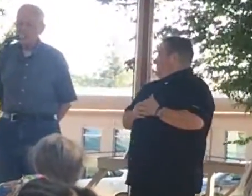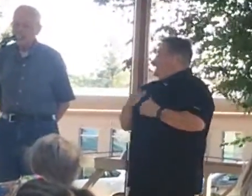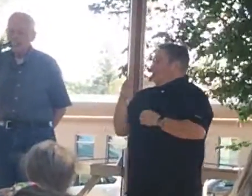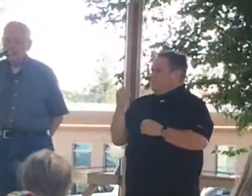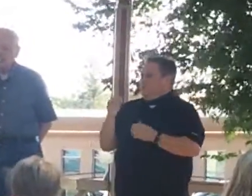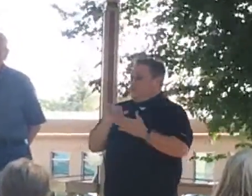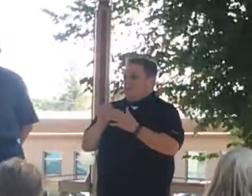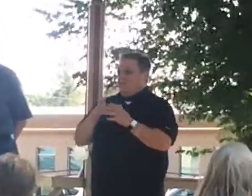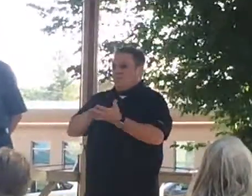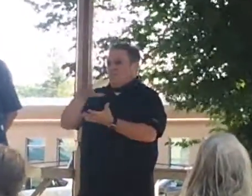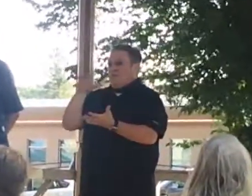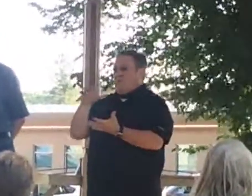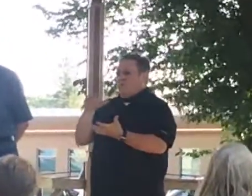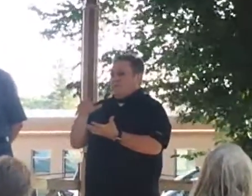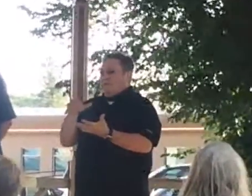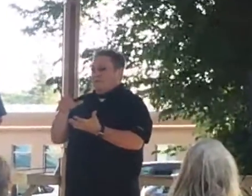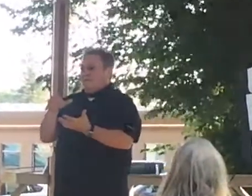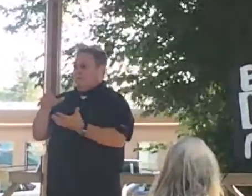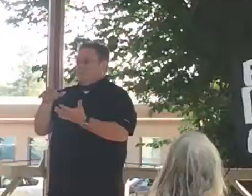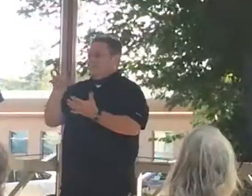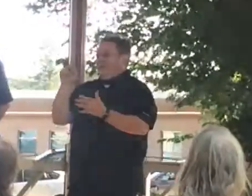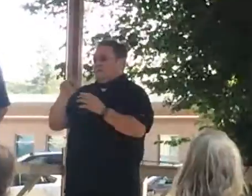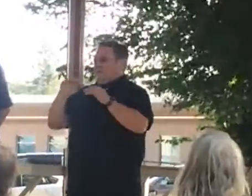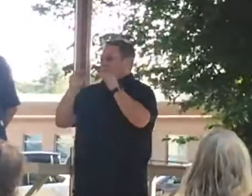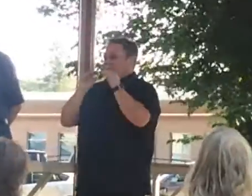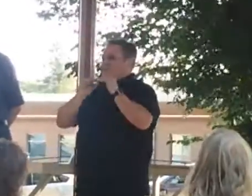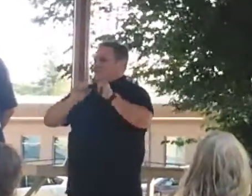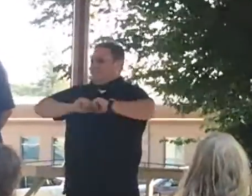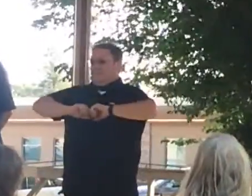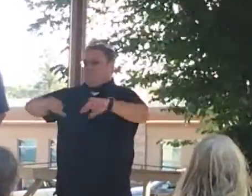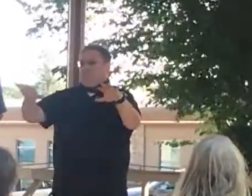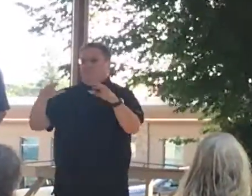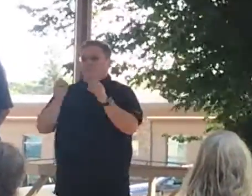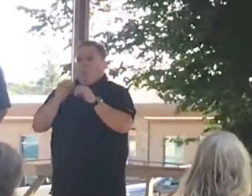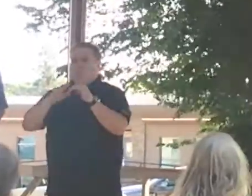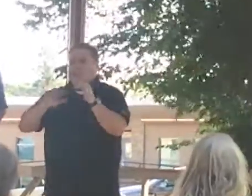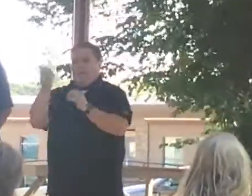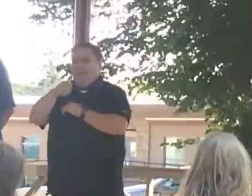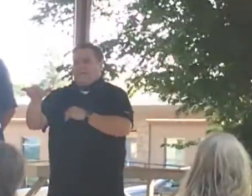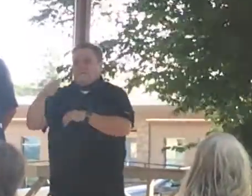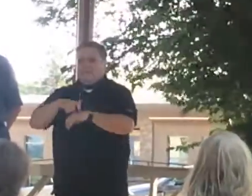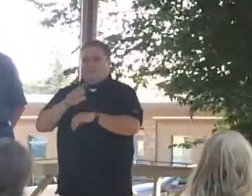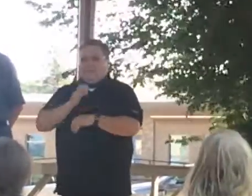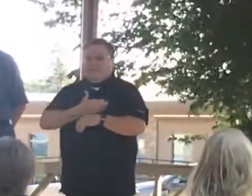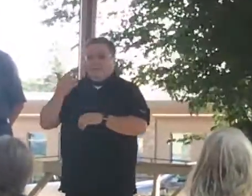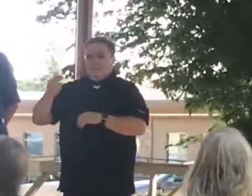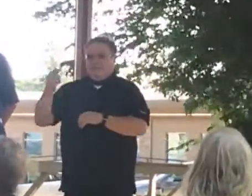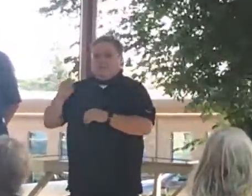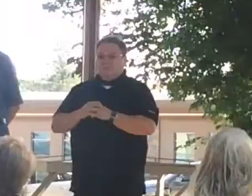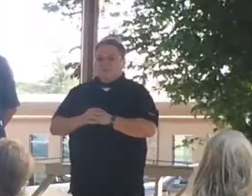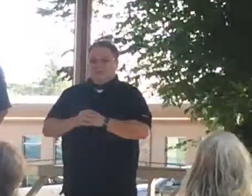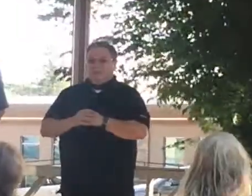Why is that the wealth is so unevenly distributed, more than at any time in our history?